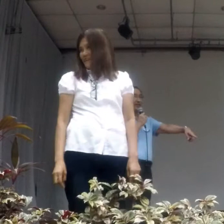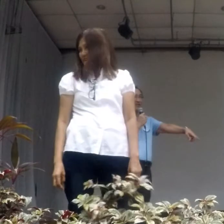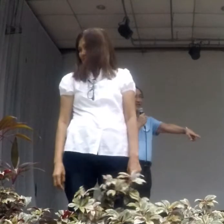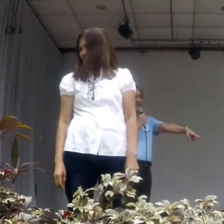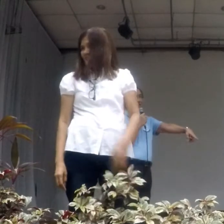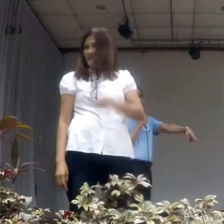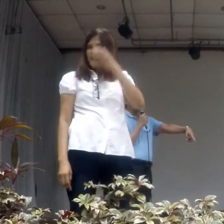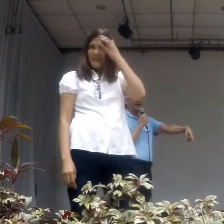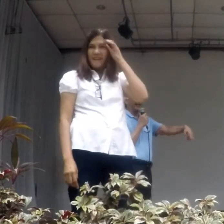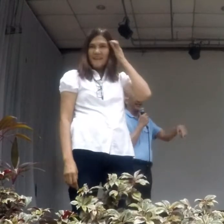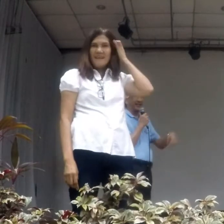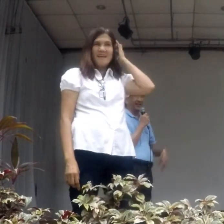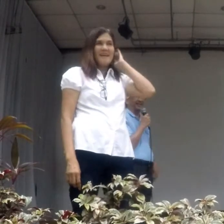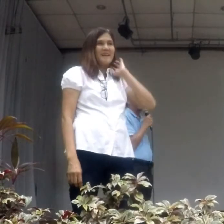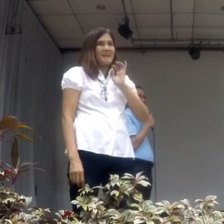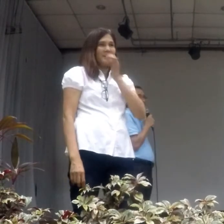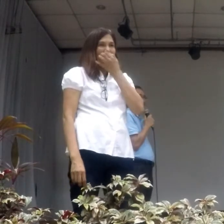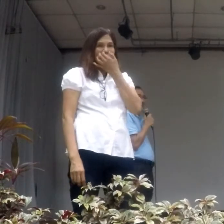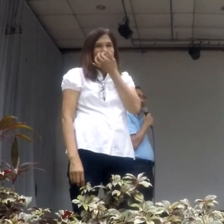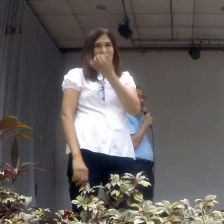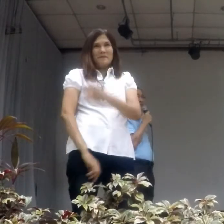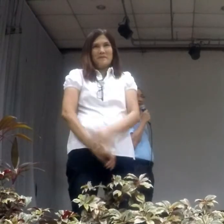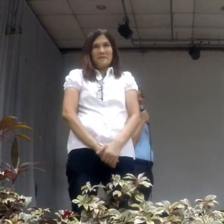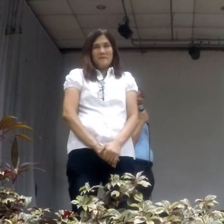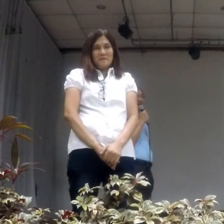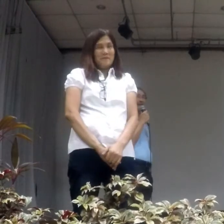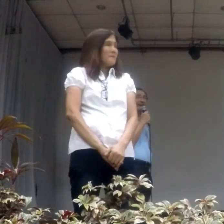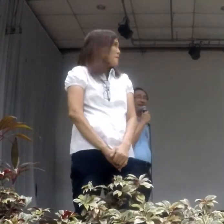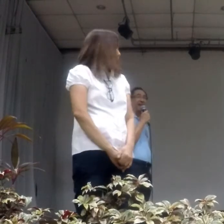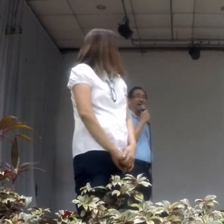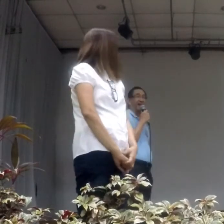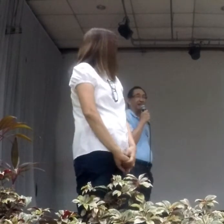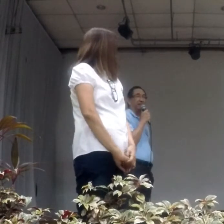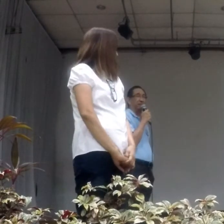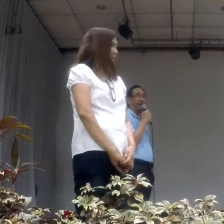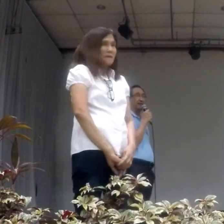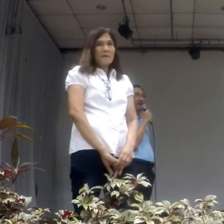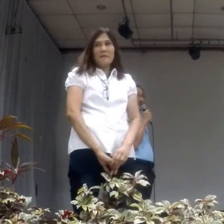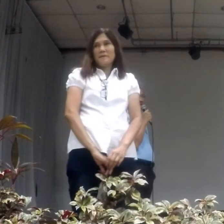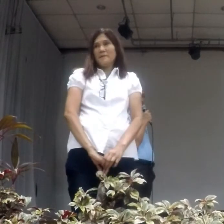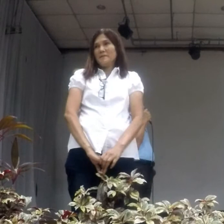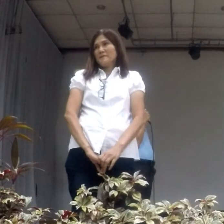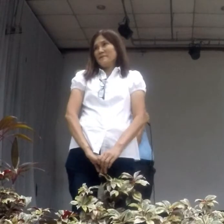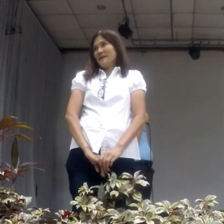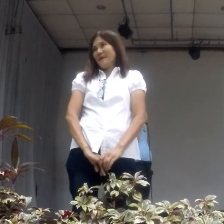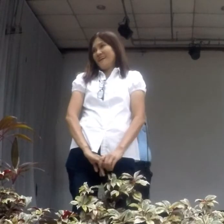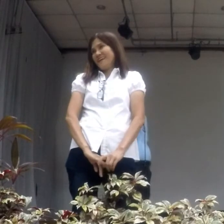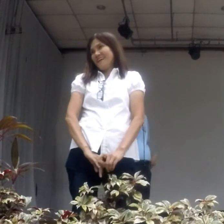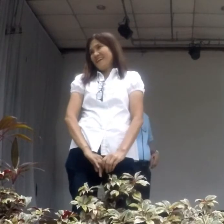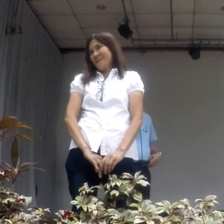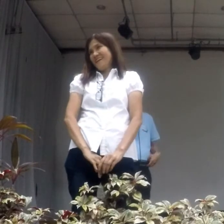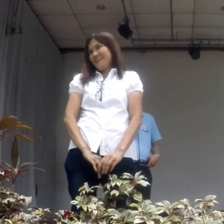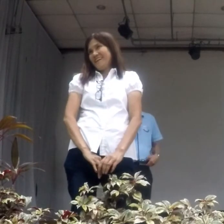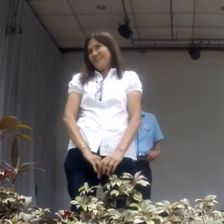Dito daw sa stage para makita. Yung mga hinahanap ni Mother Lily.